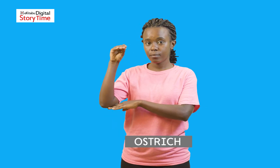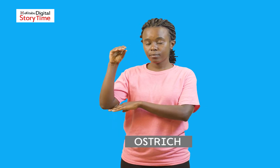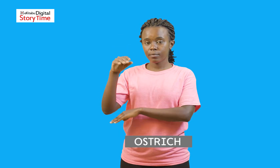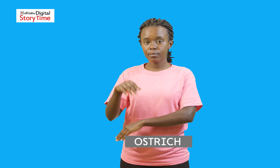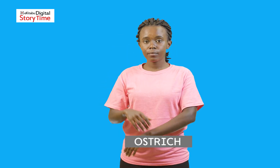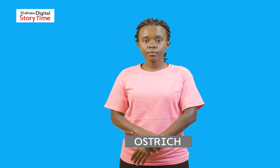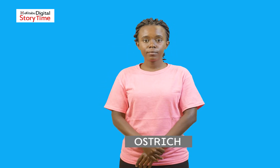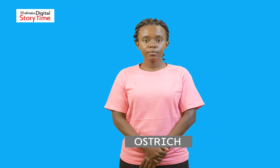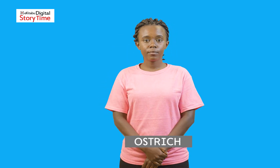Ostrich.